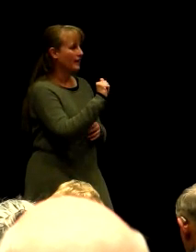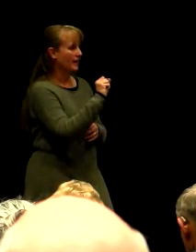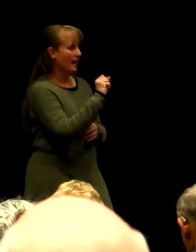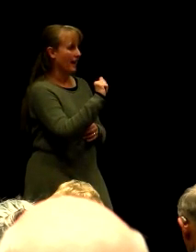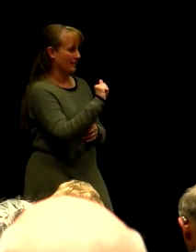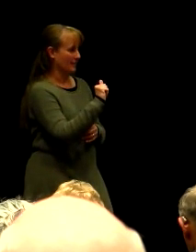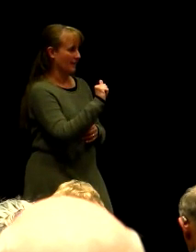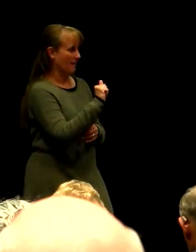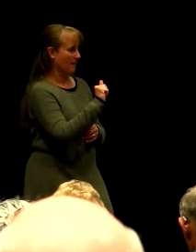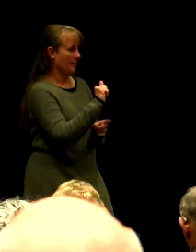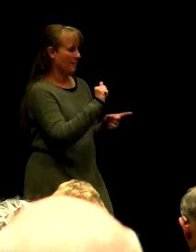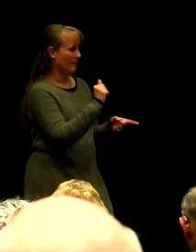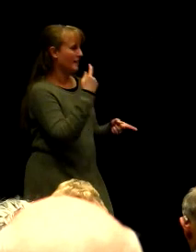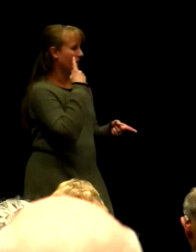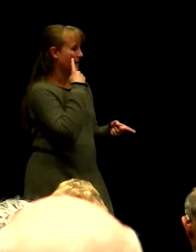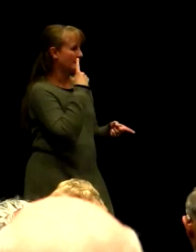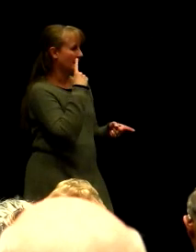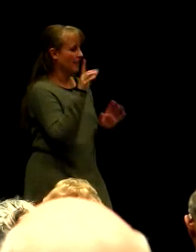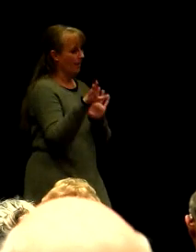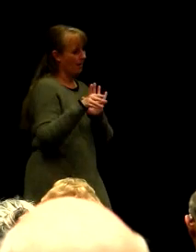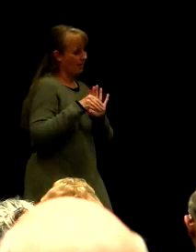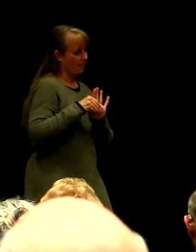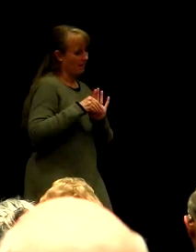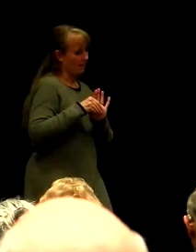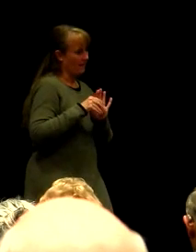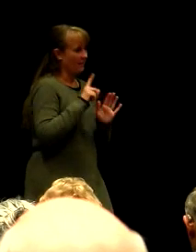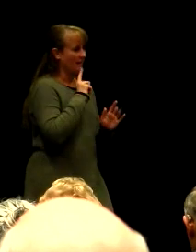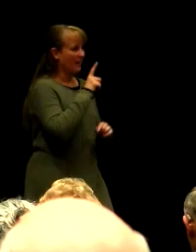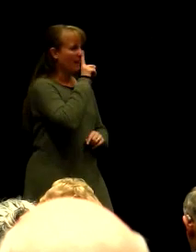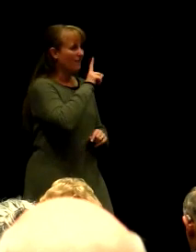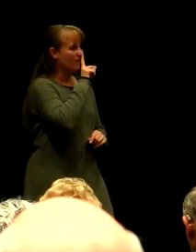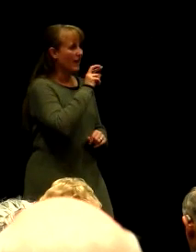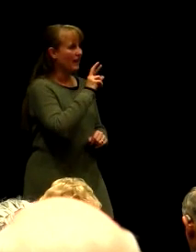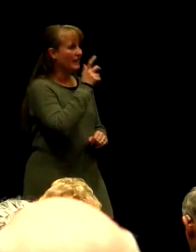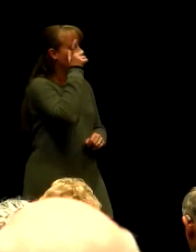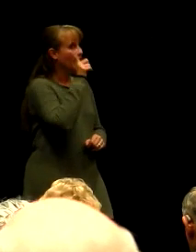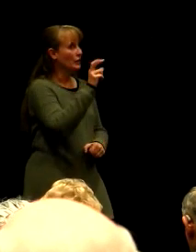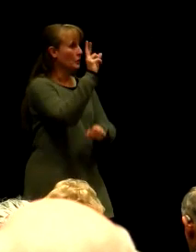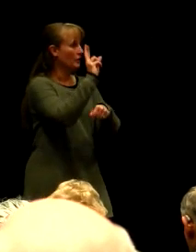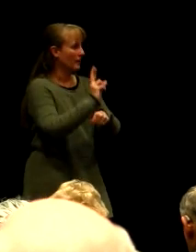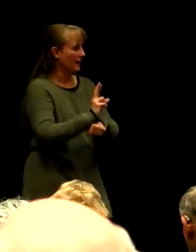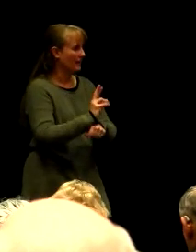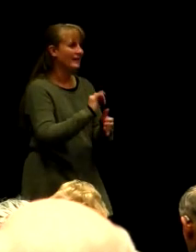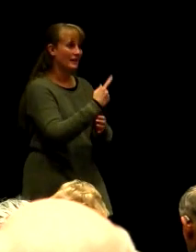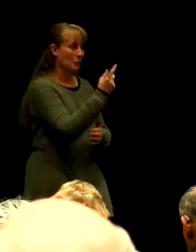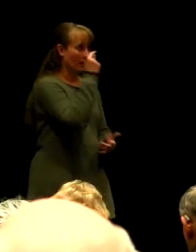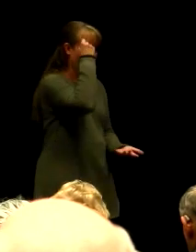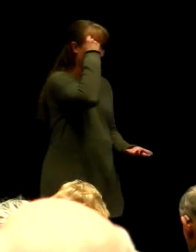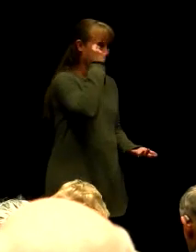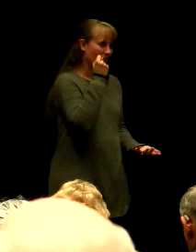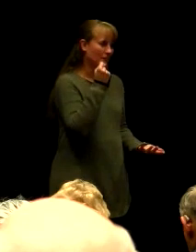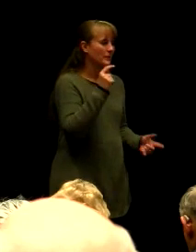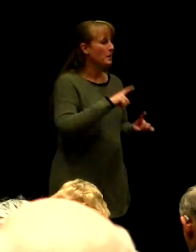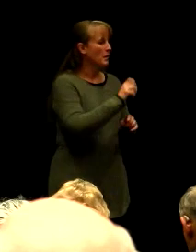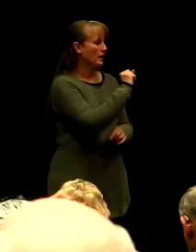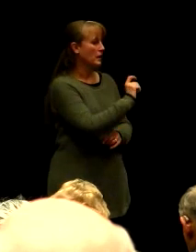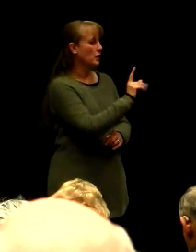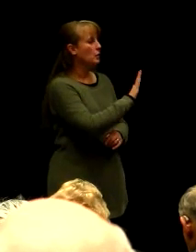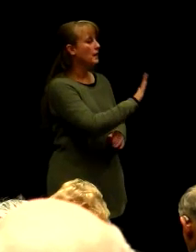supposedly, they staged the lunar landing. So that's one of the theories that's out there.